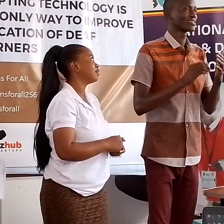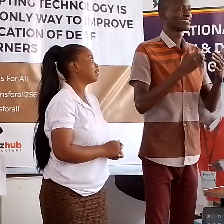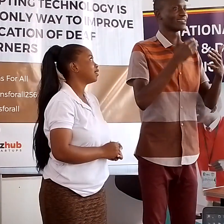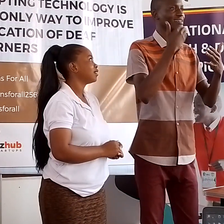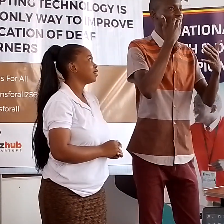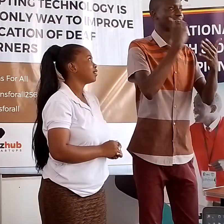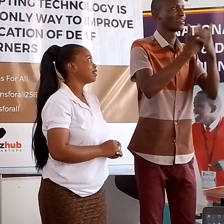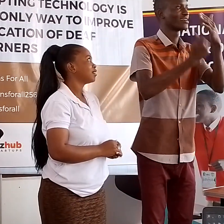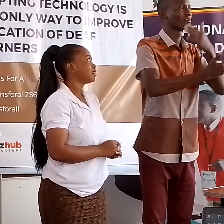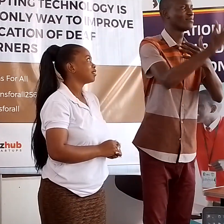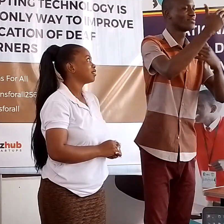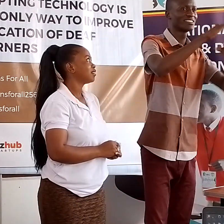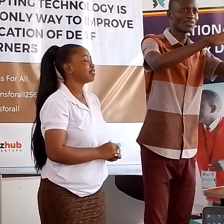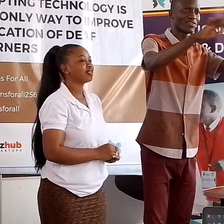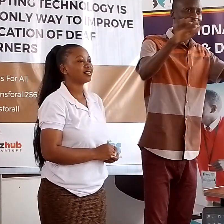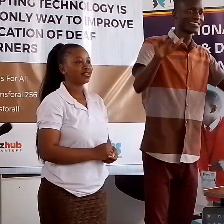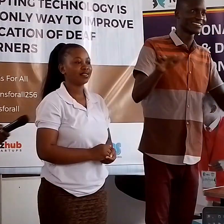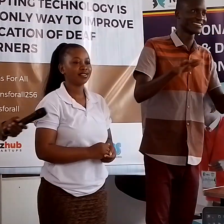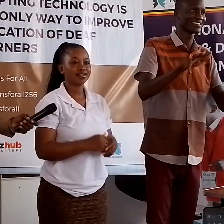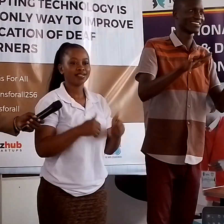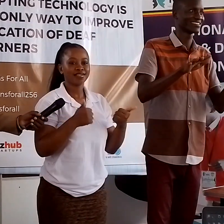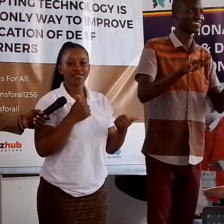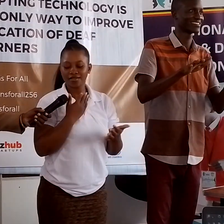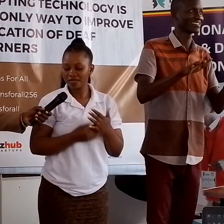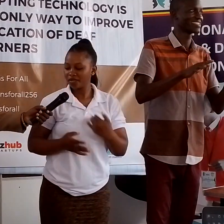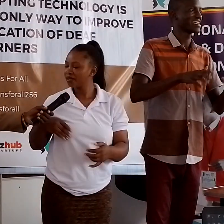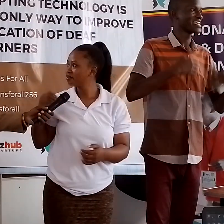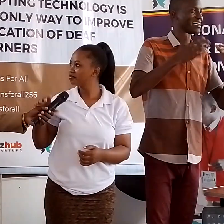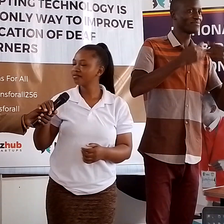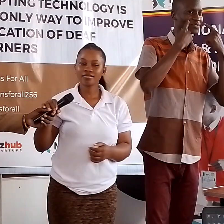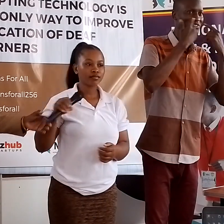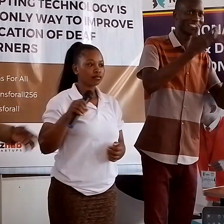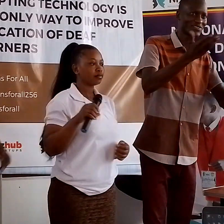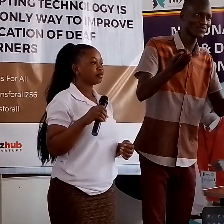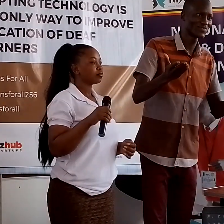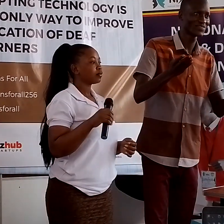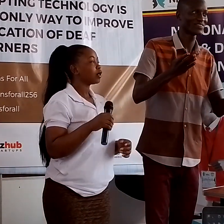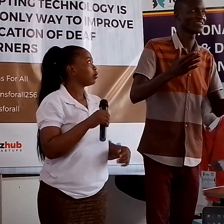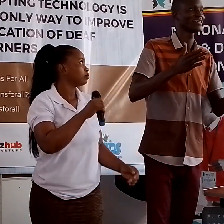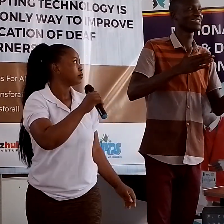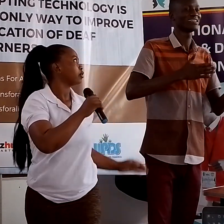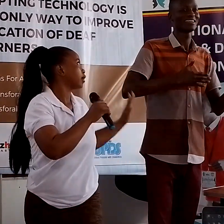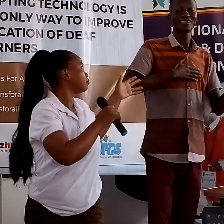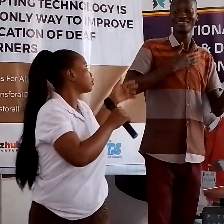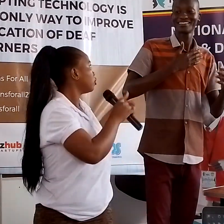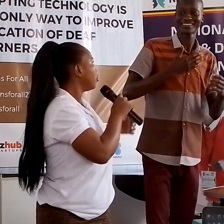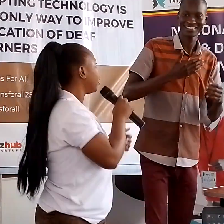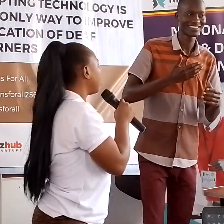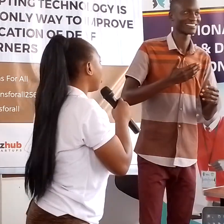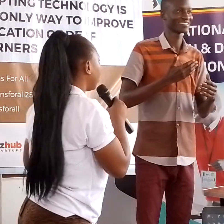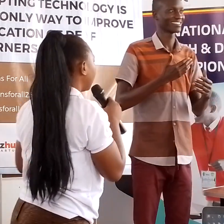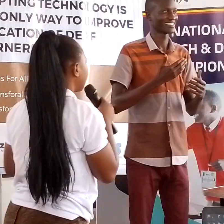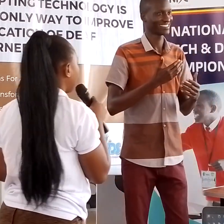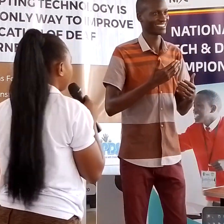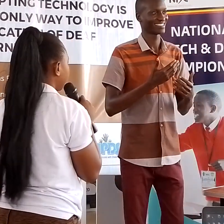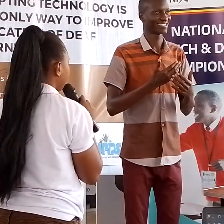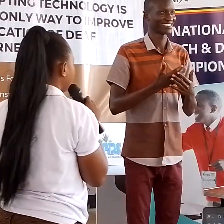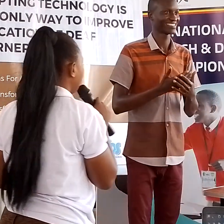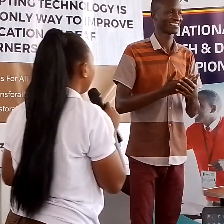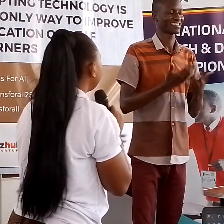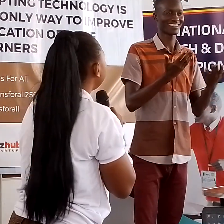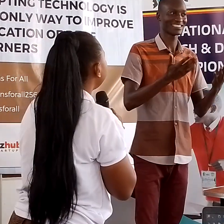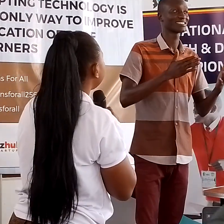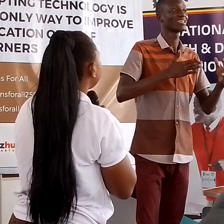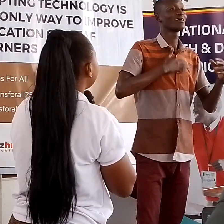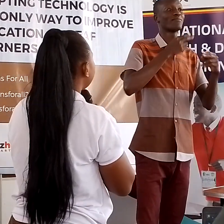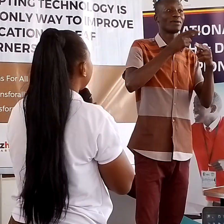Happy to see you. Good morning, all. I'm so happy to see